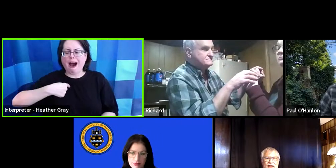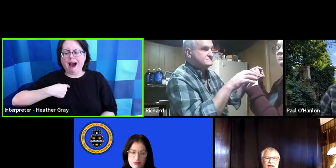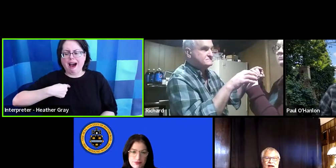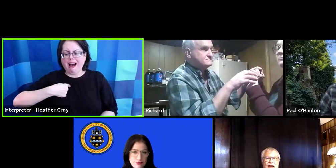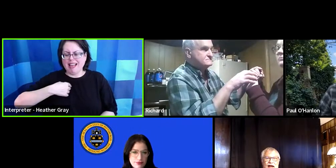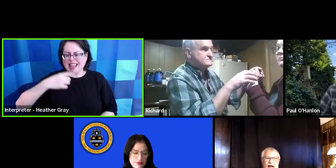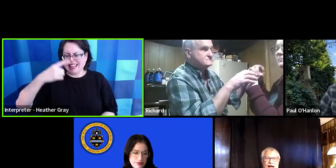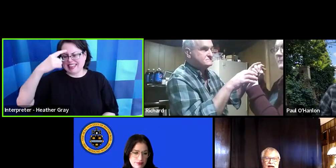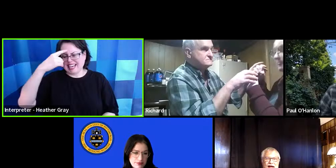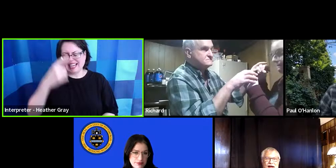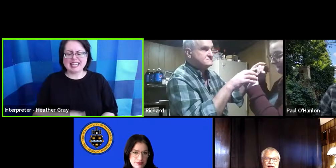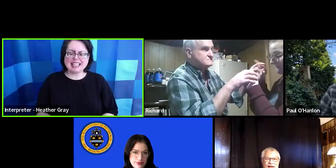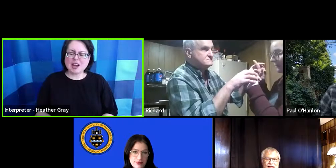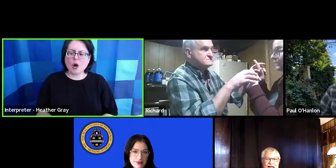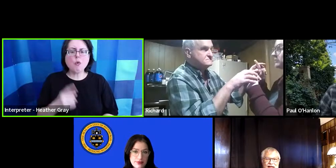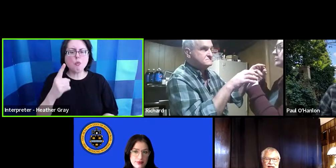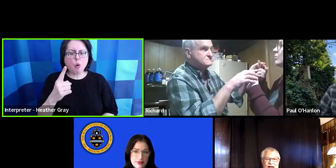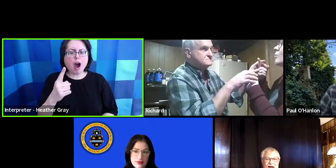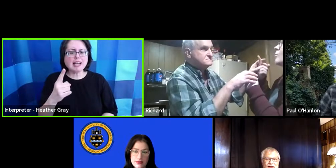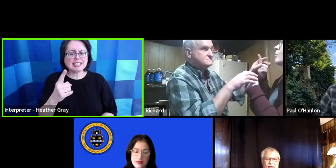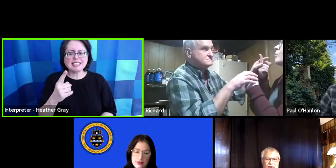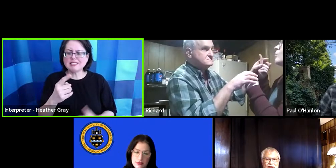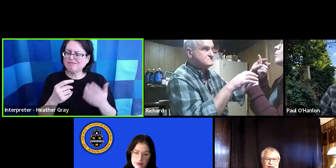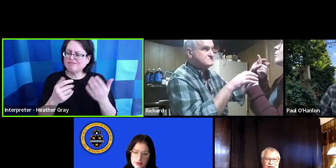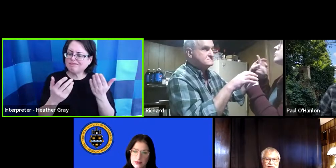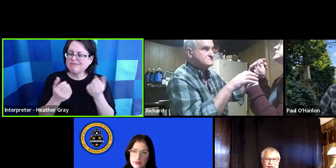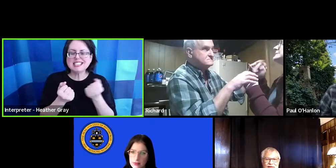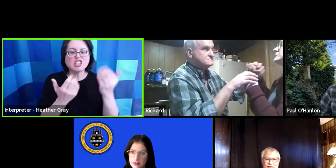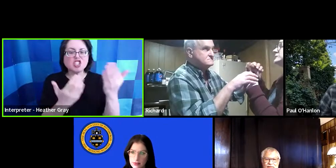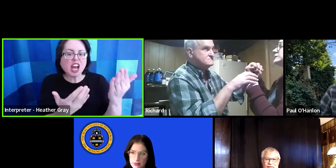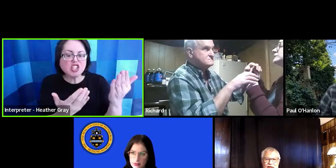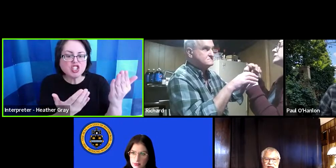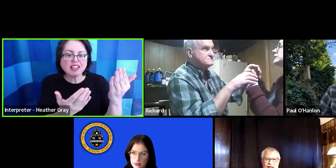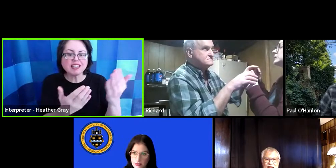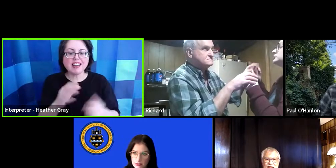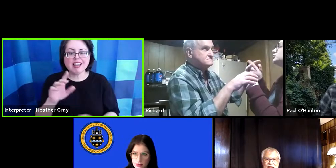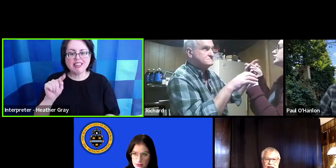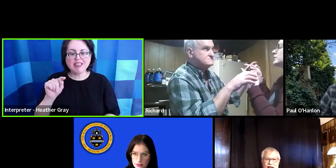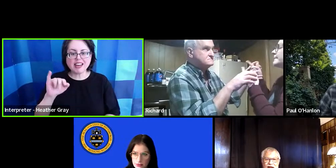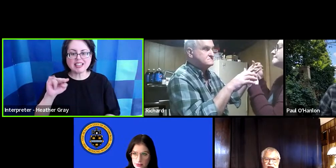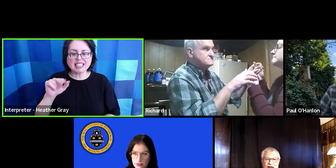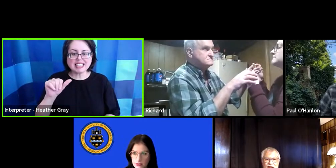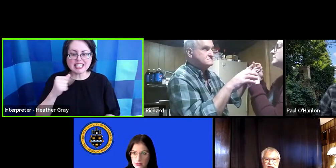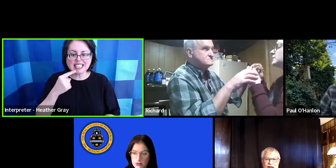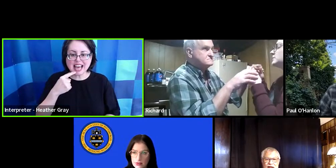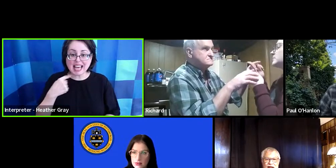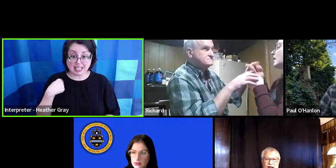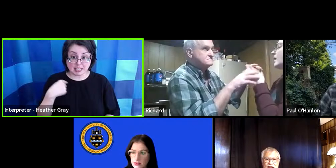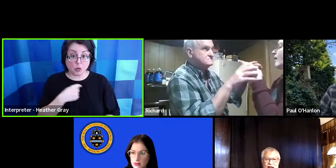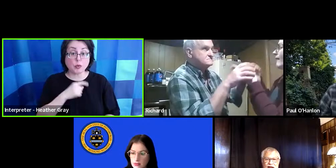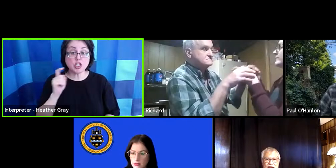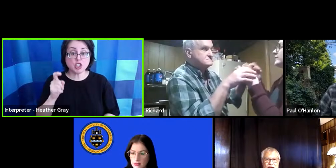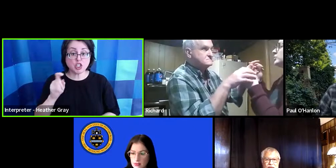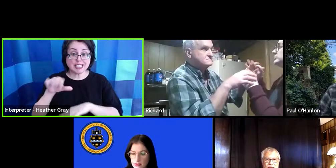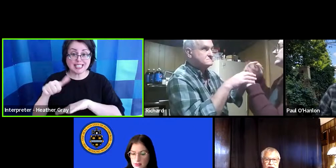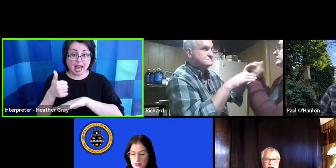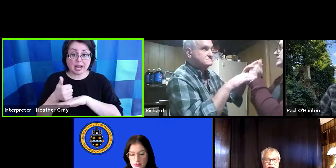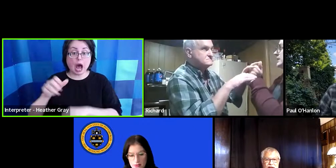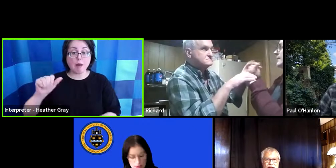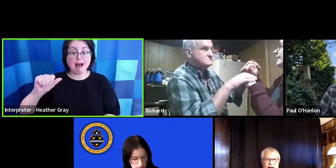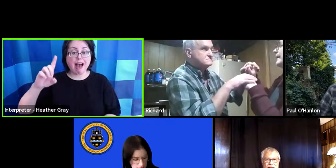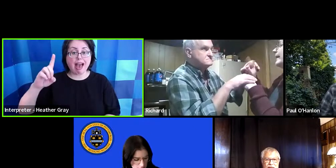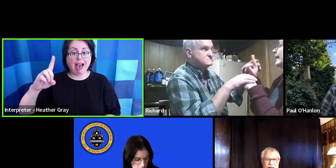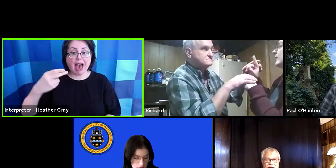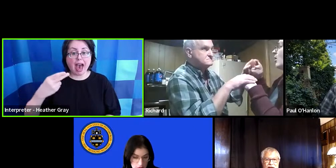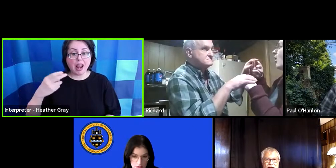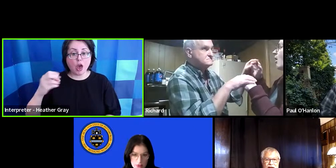of the suggestions that Tina was making that we form a ad hoc committee on the task force